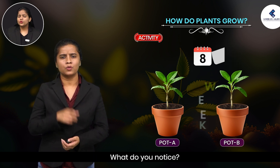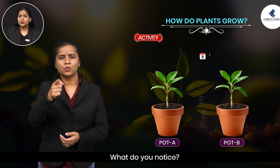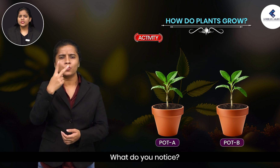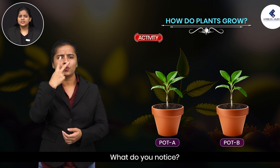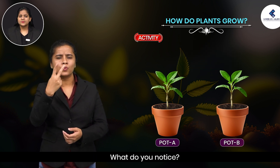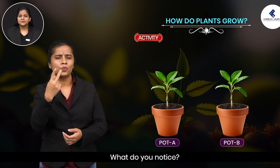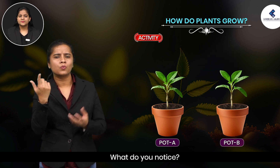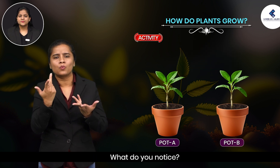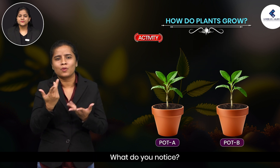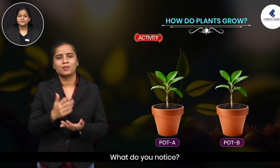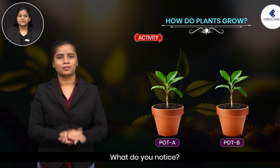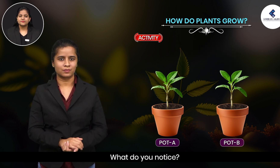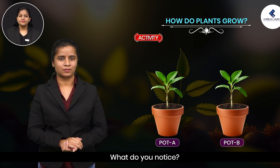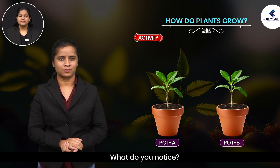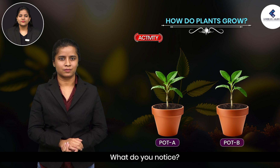What do you notice?